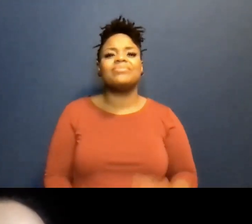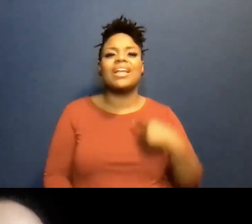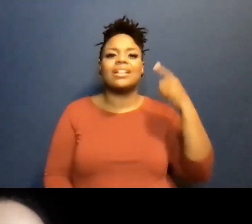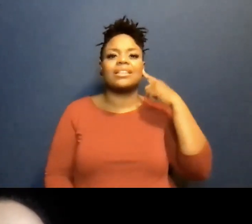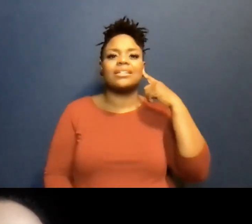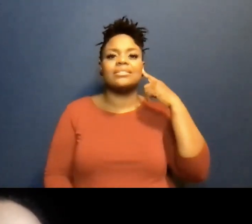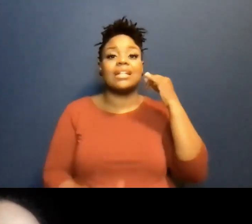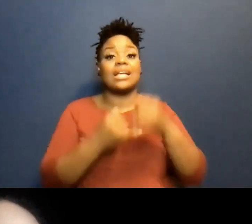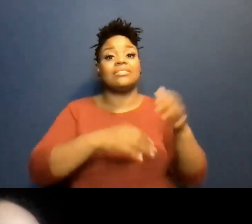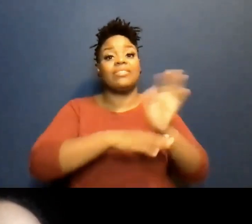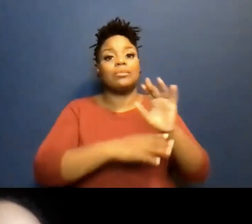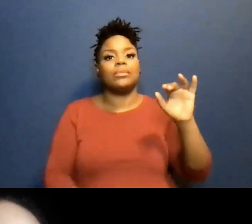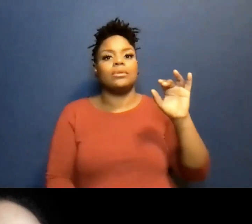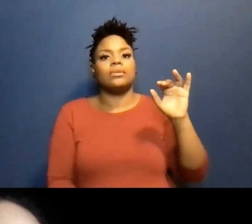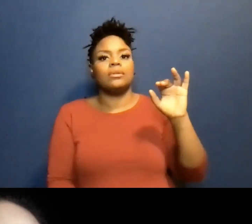Indementicable.